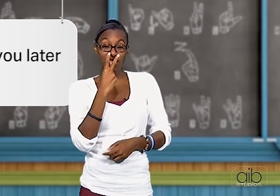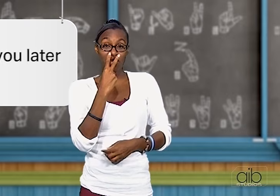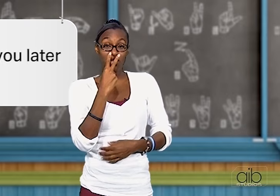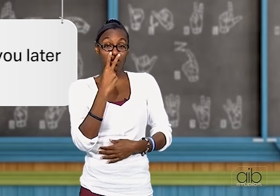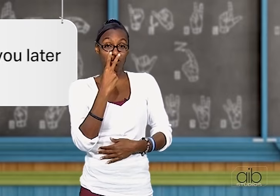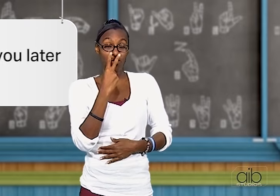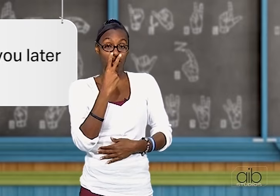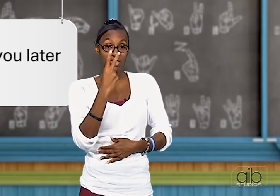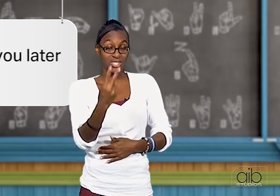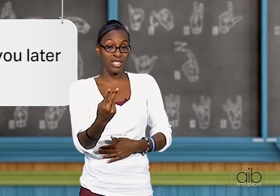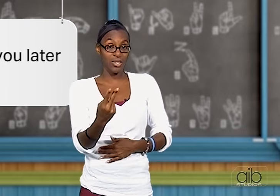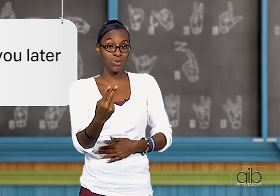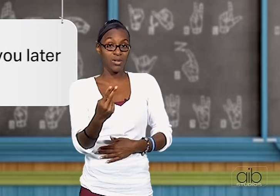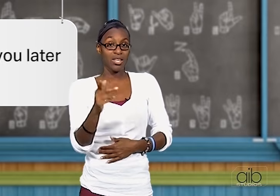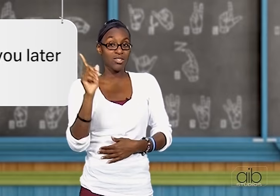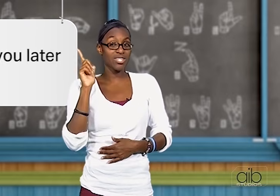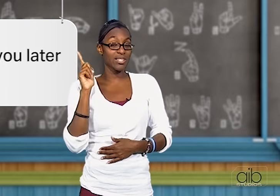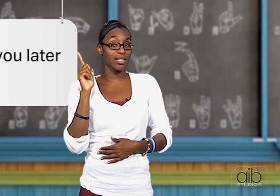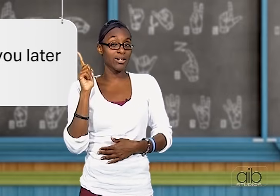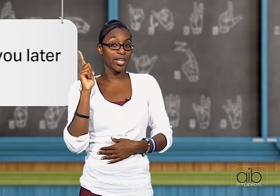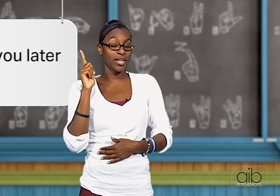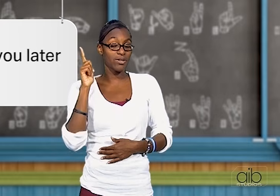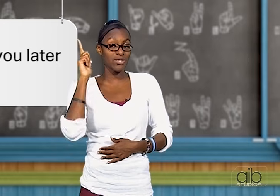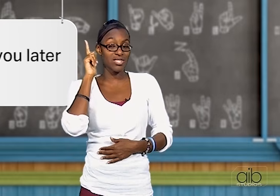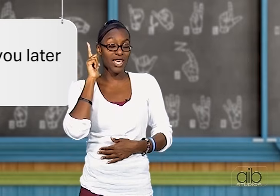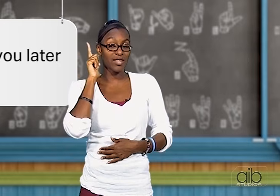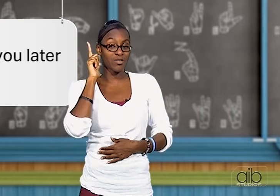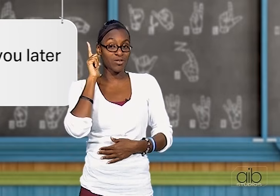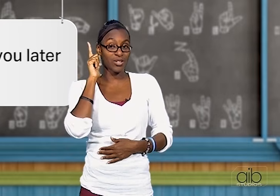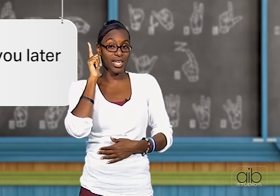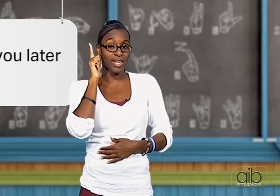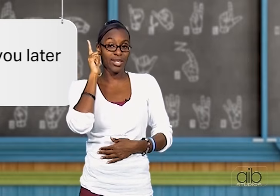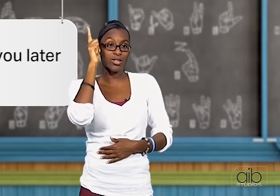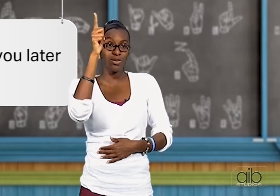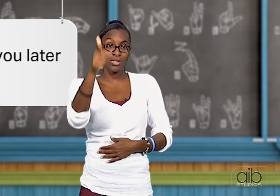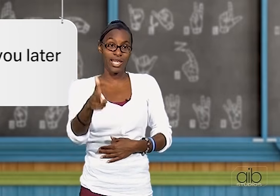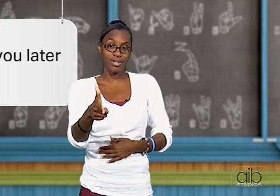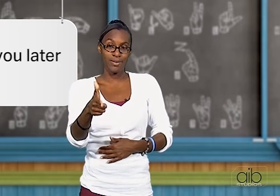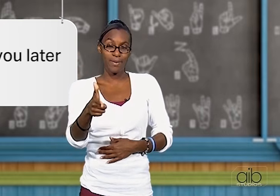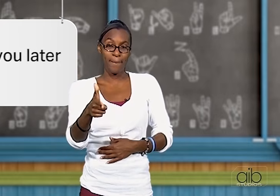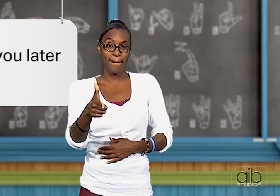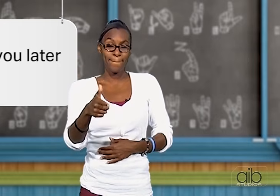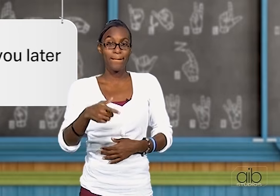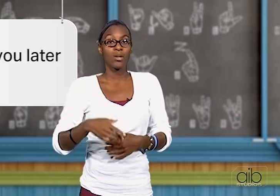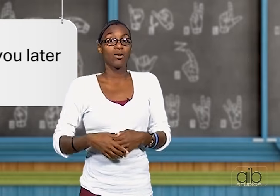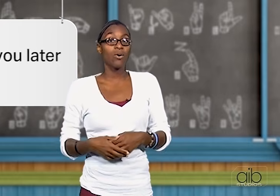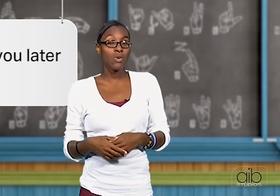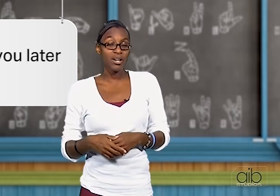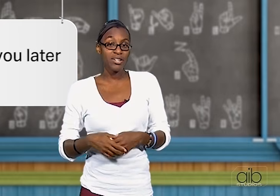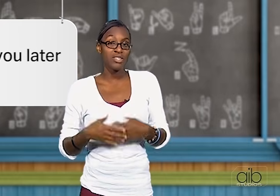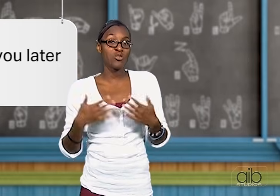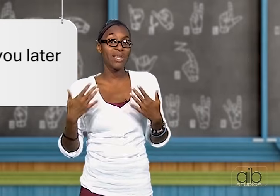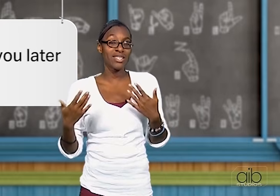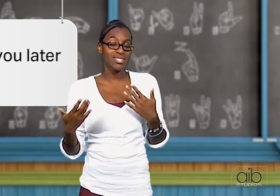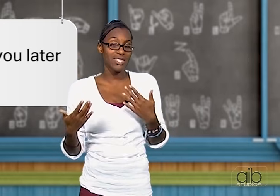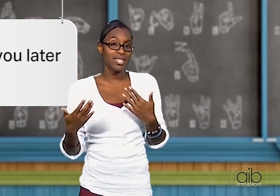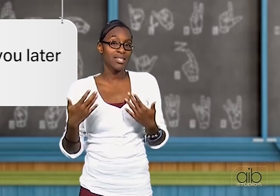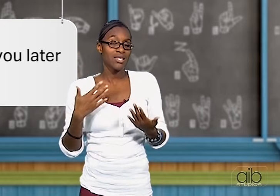that we learned before, see you. You take the letter L to the side of your head and go later. Or you may see